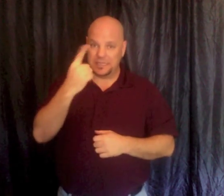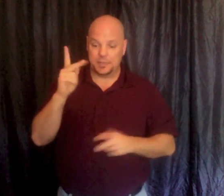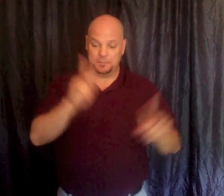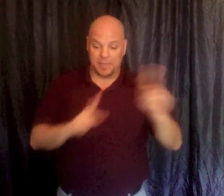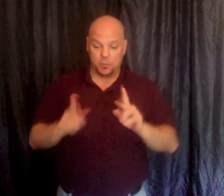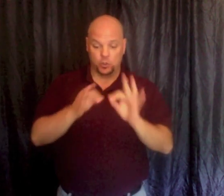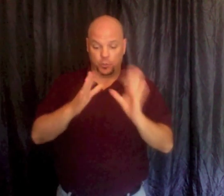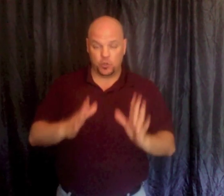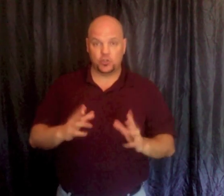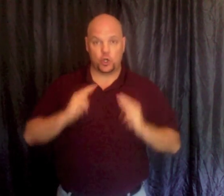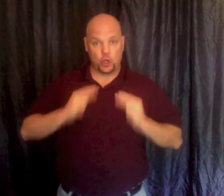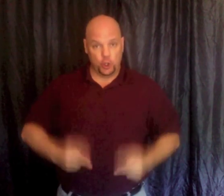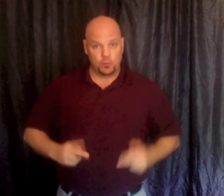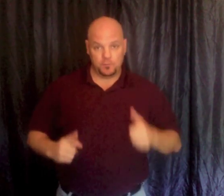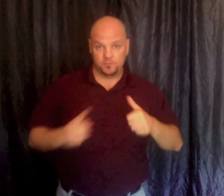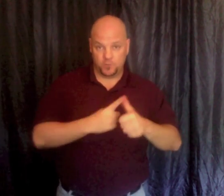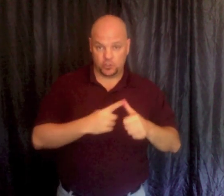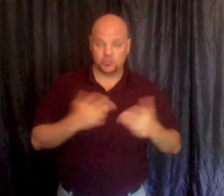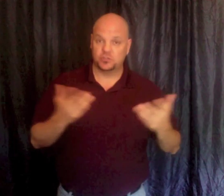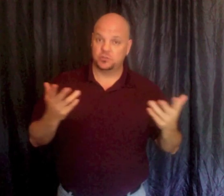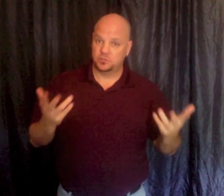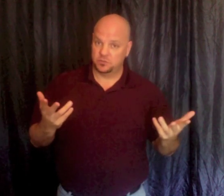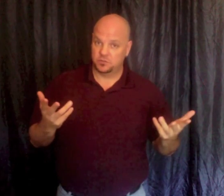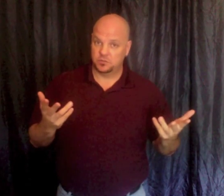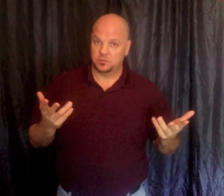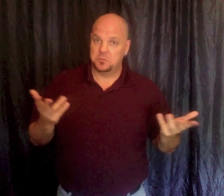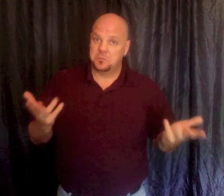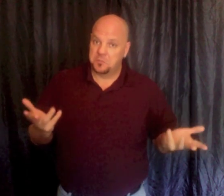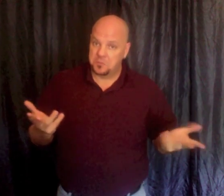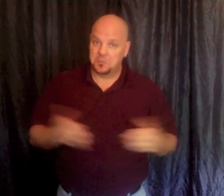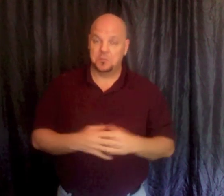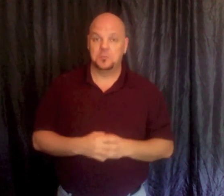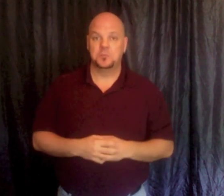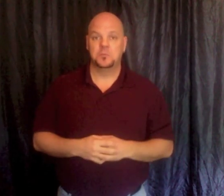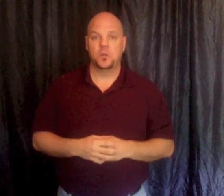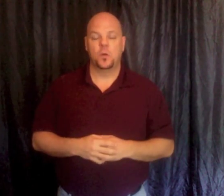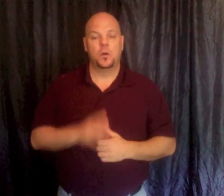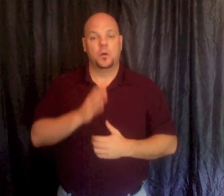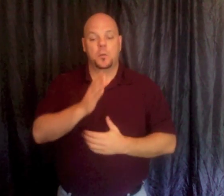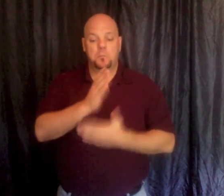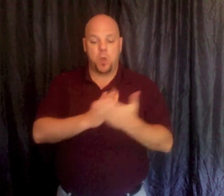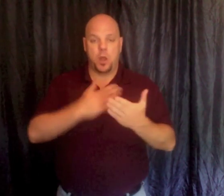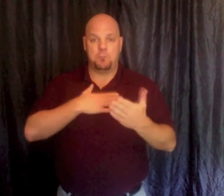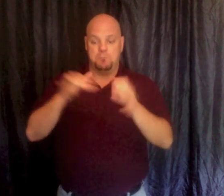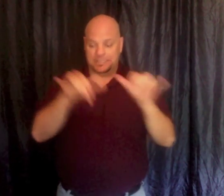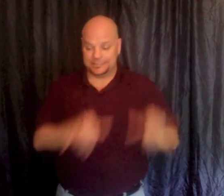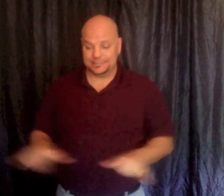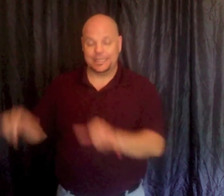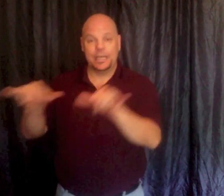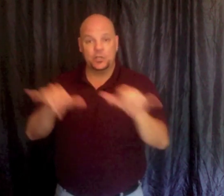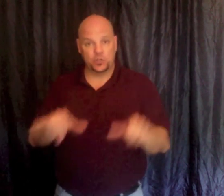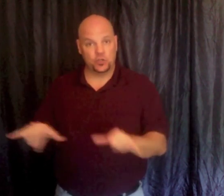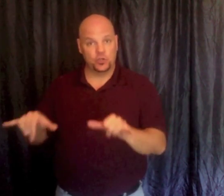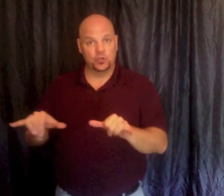And so if part of your standard is, again, the biggest role is do no